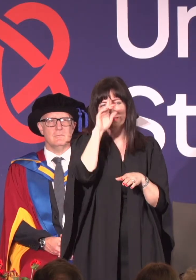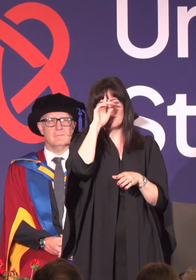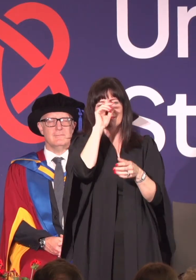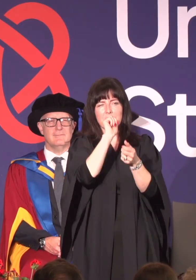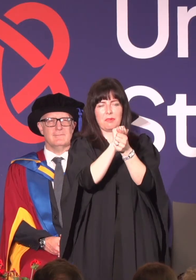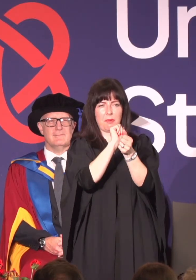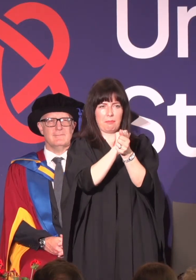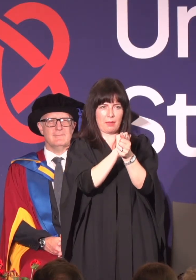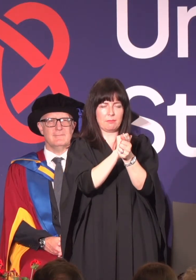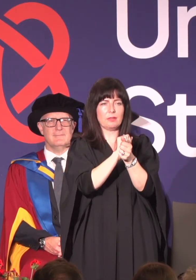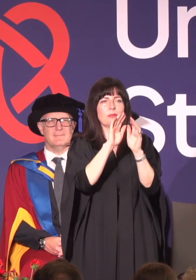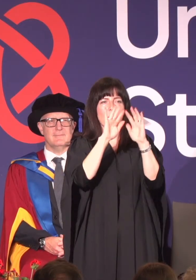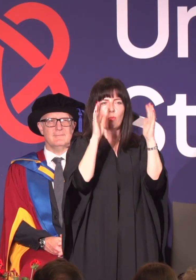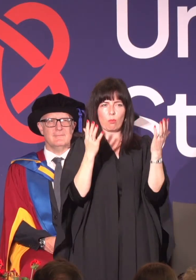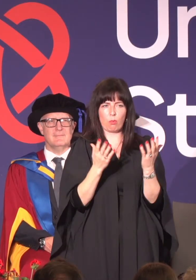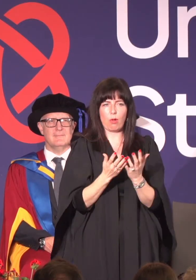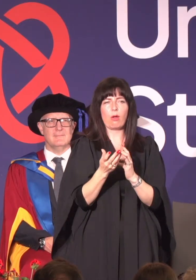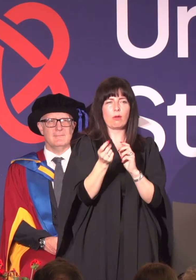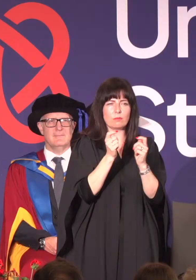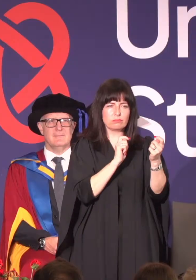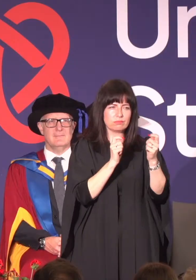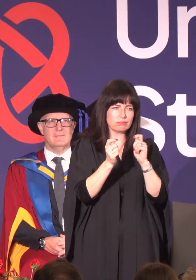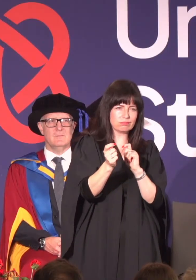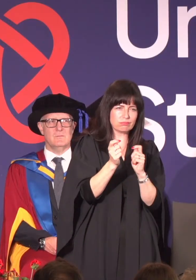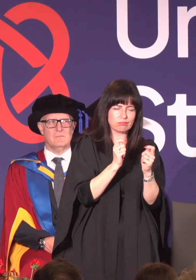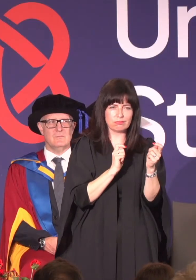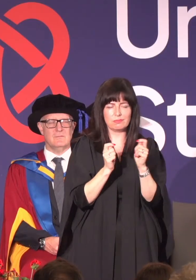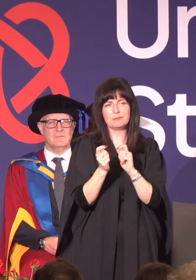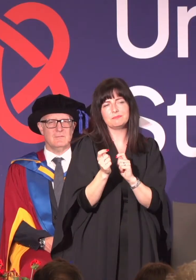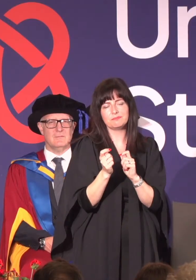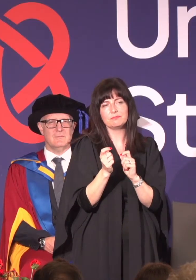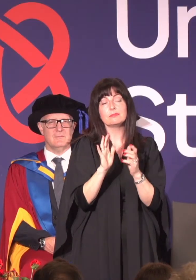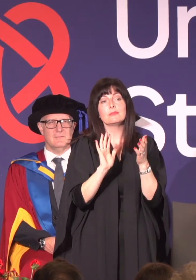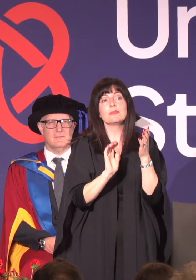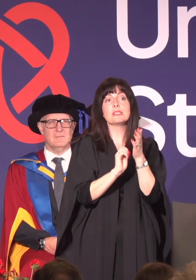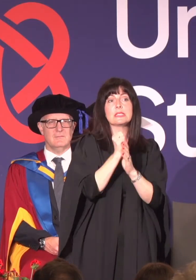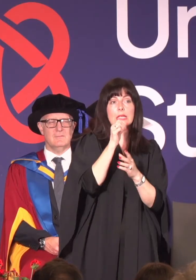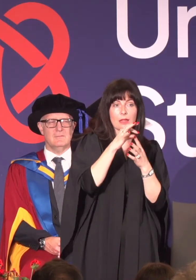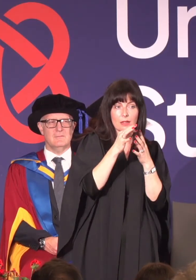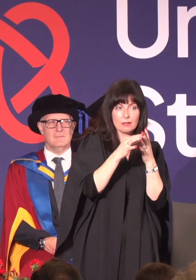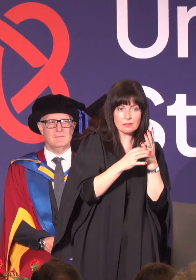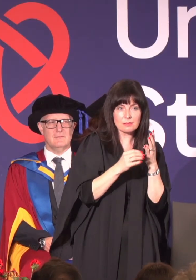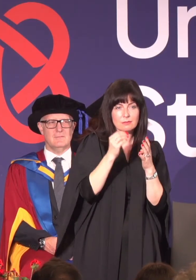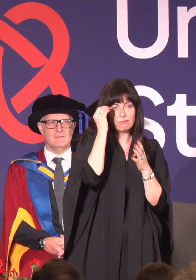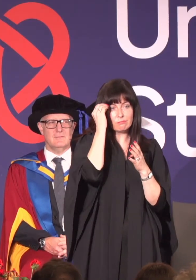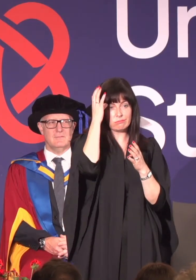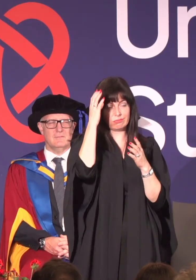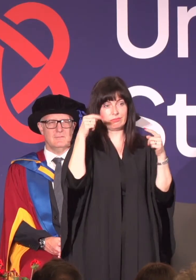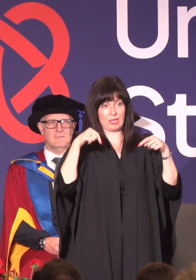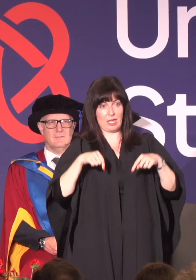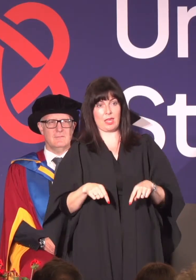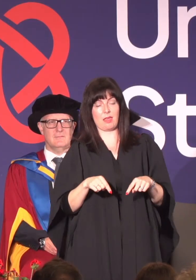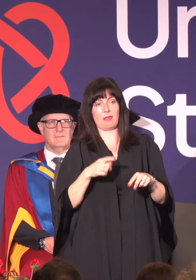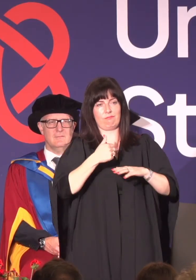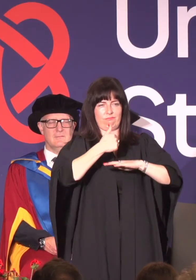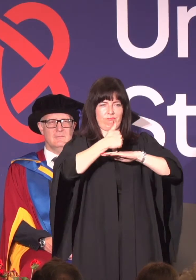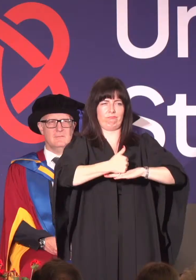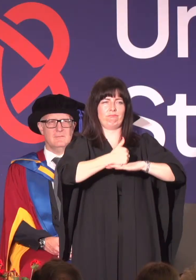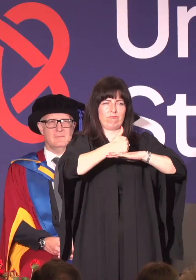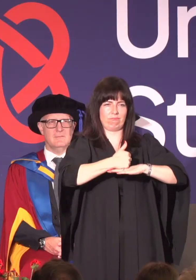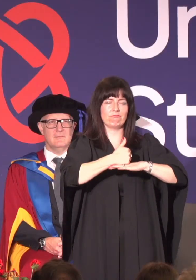remember that the world is constantly evolving. The skills and knowledge you have gained here are your